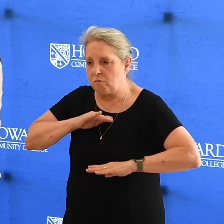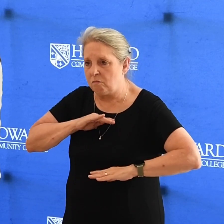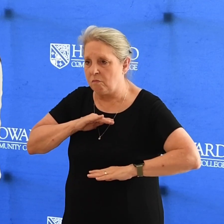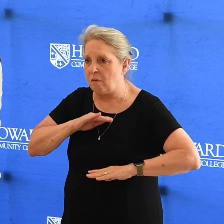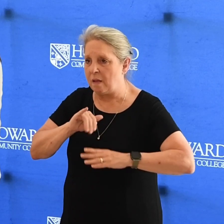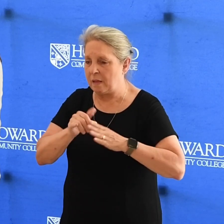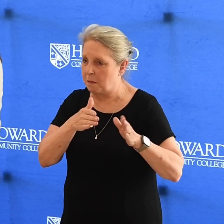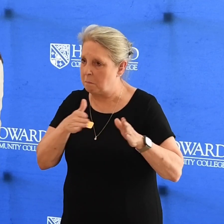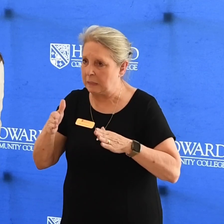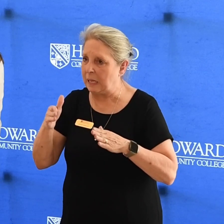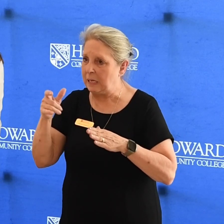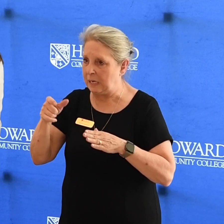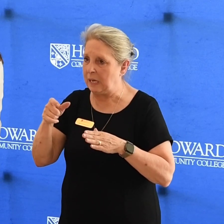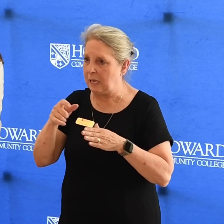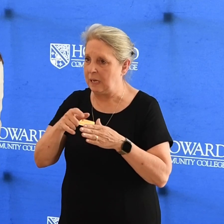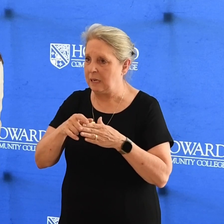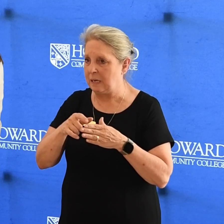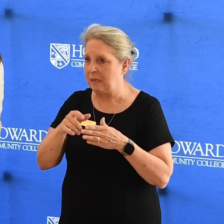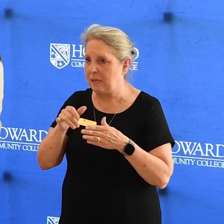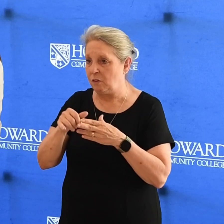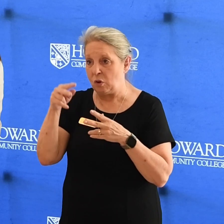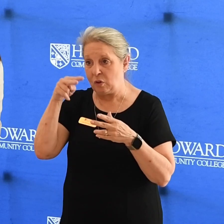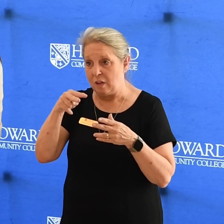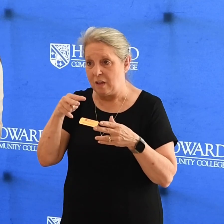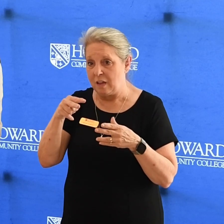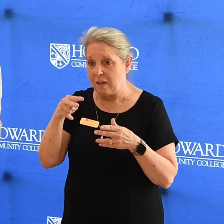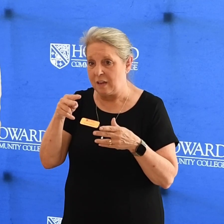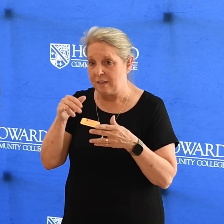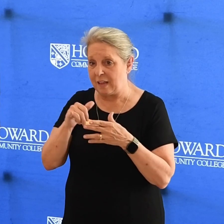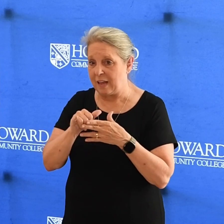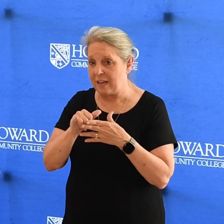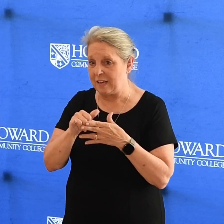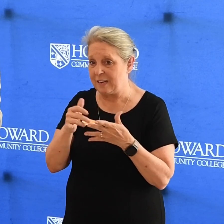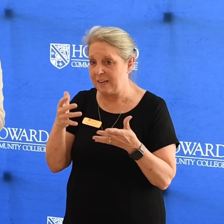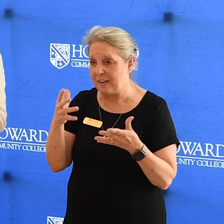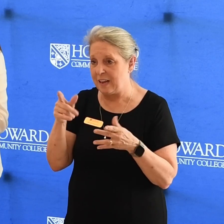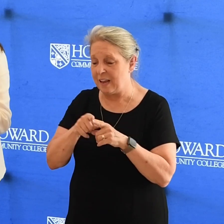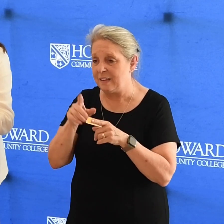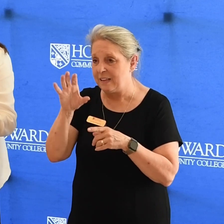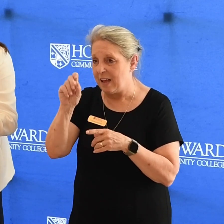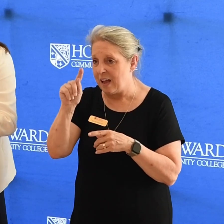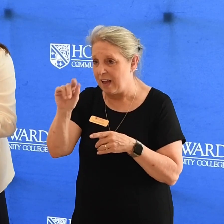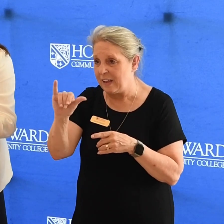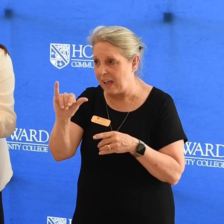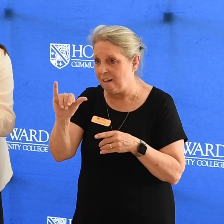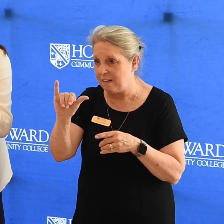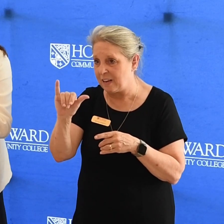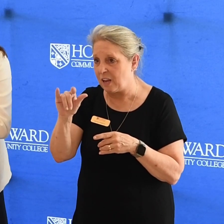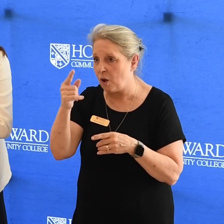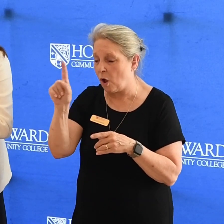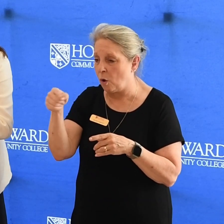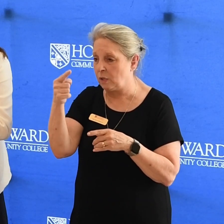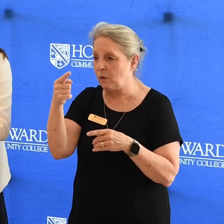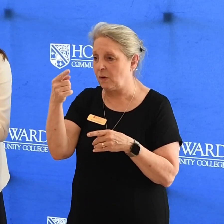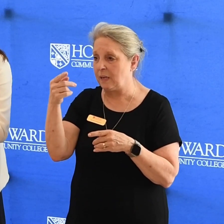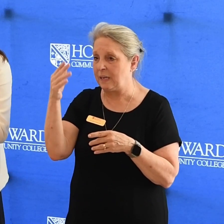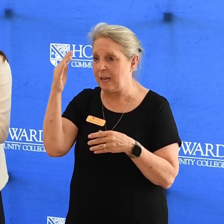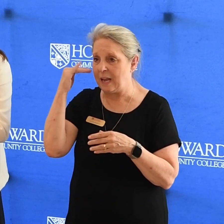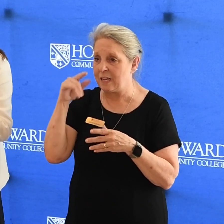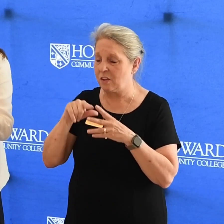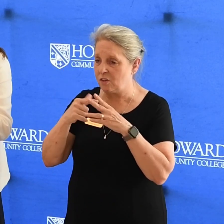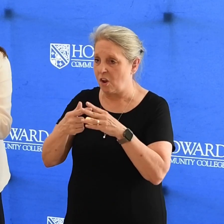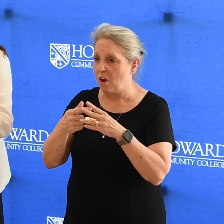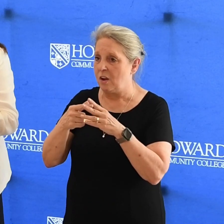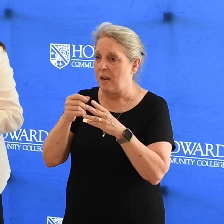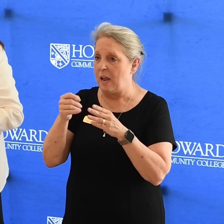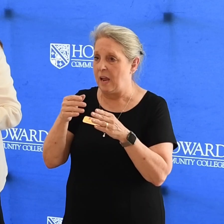blueprint requirements. If you don't know what they are, you should take a look. It's Pillar 1. Take a look, all right? As the county's sole Head Start grantee and pre-K